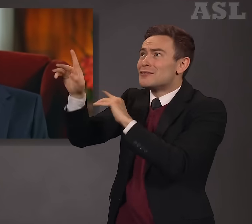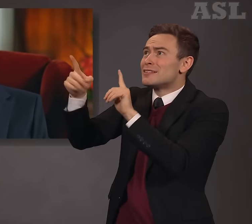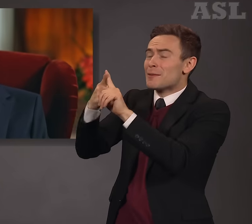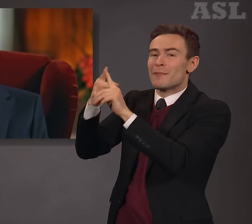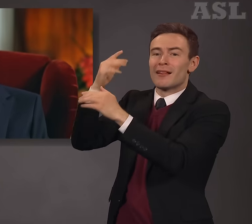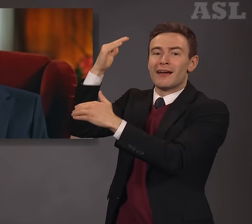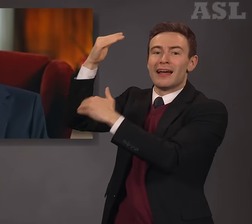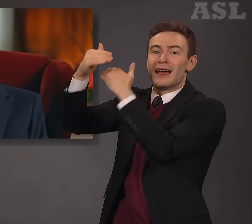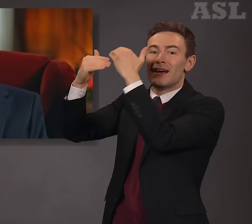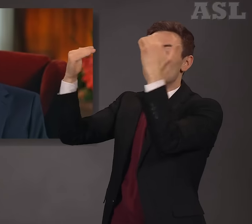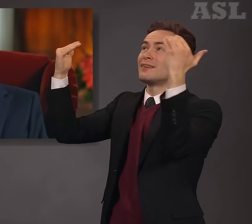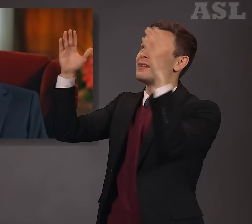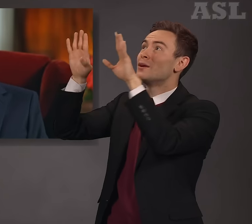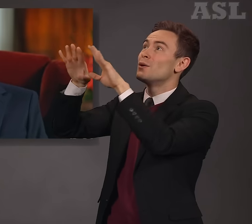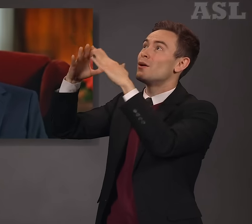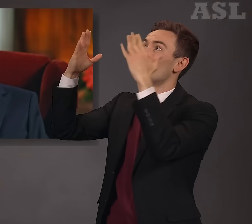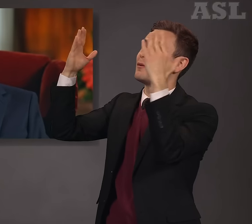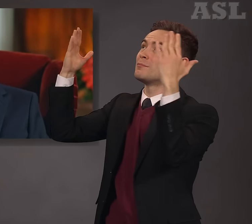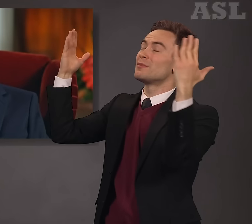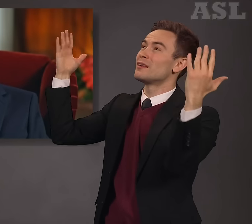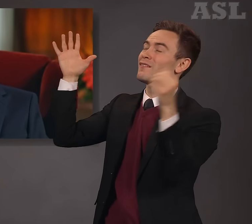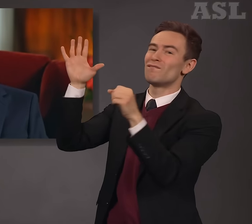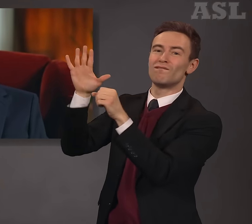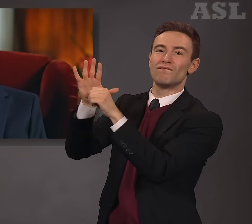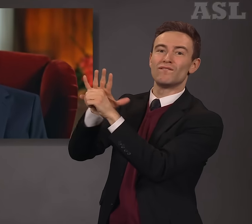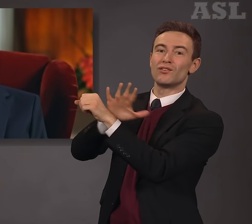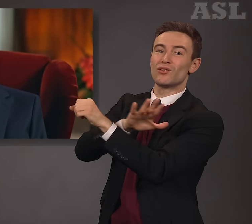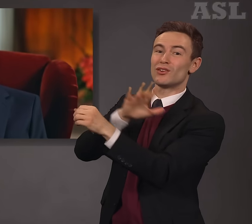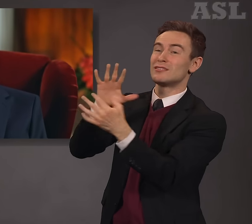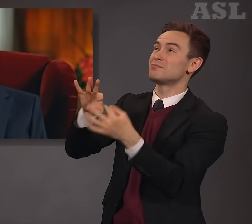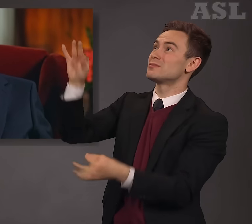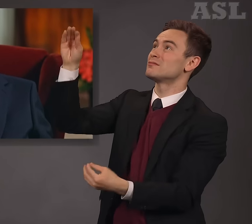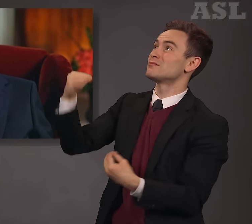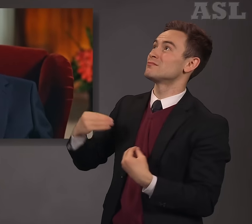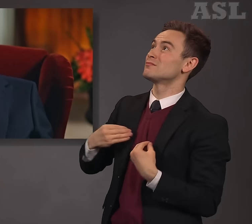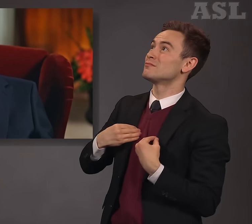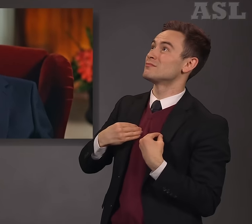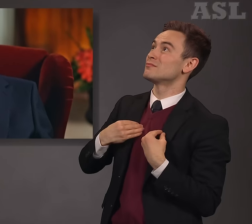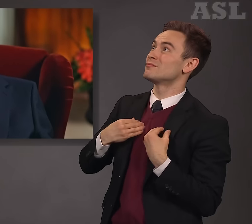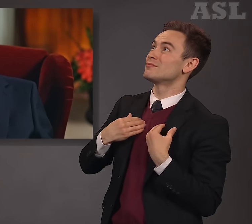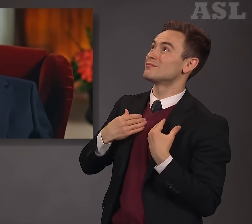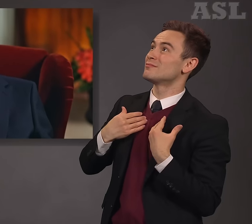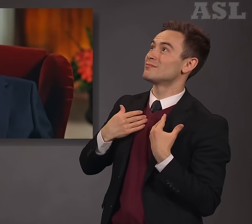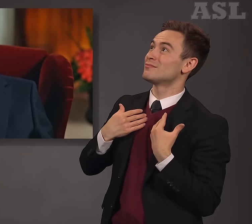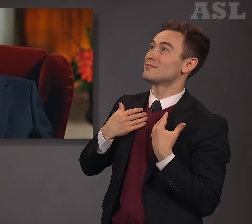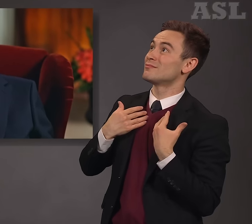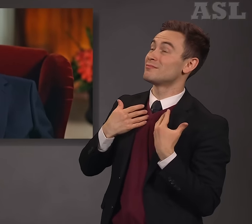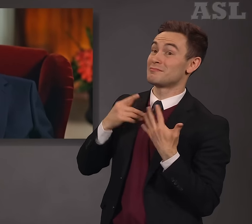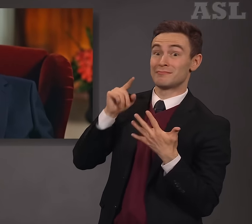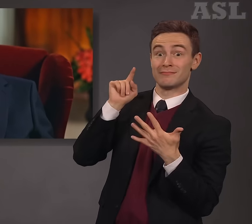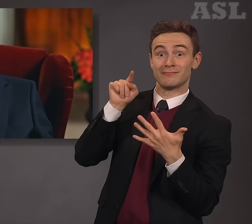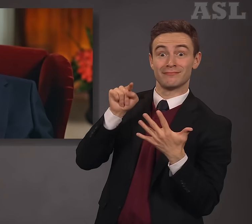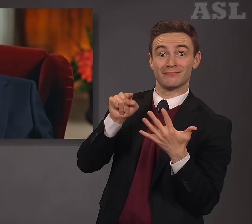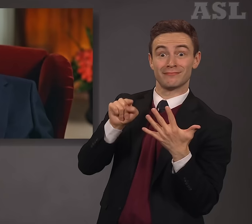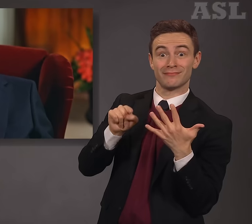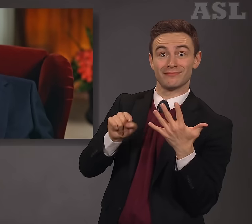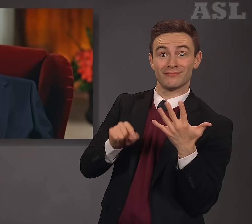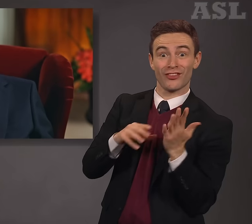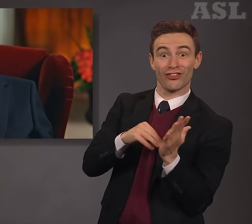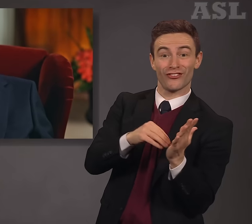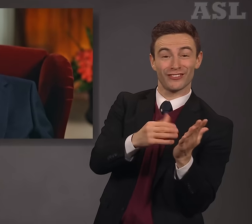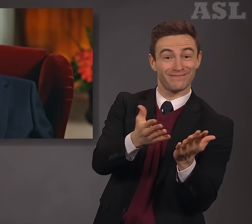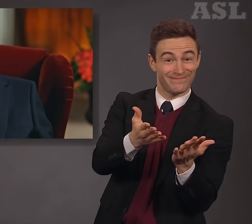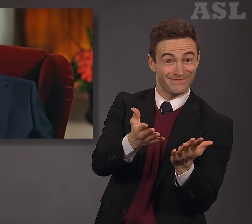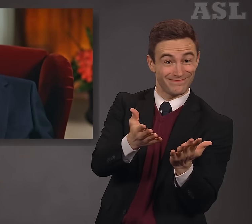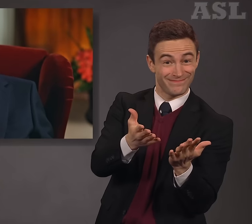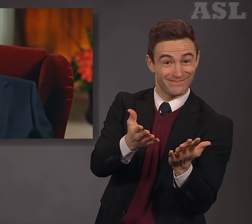each earnest seeker of eternal truth. We are instructed that